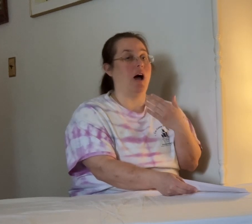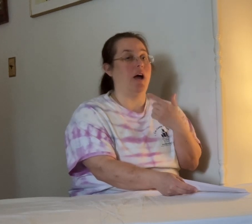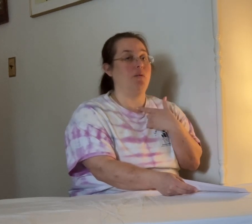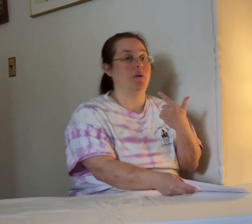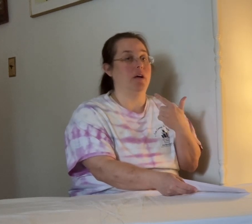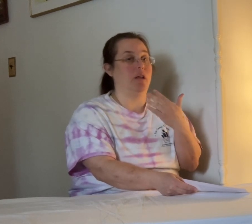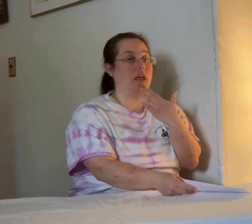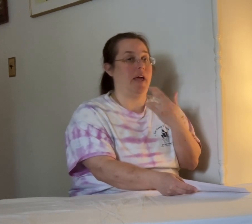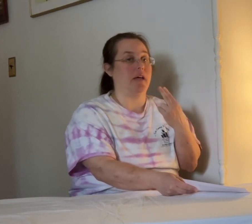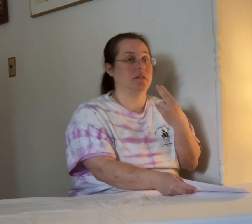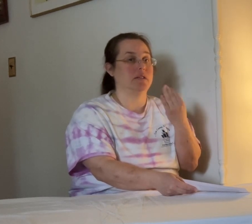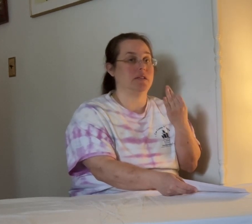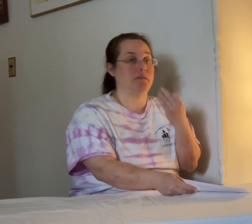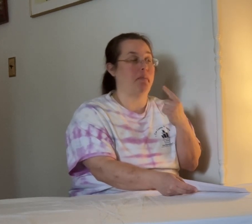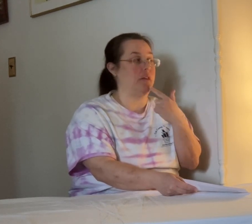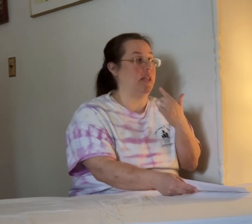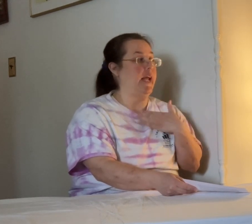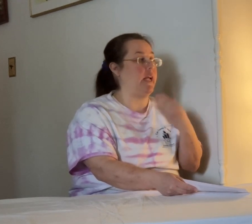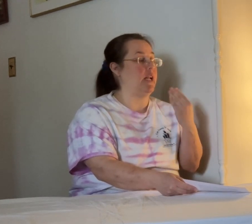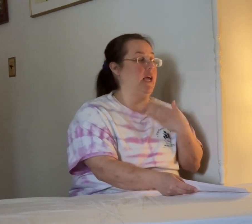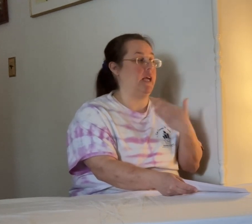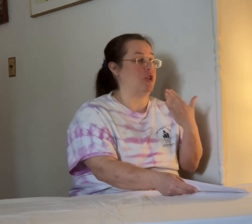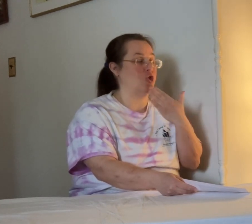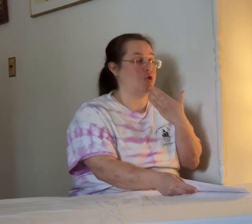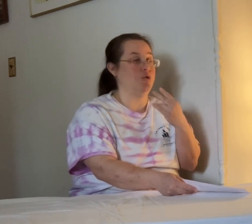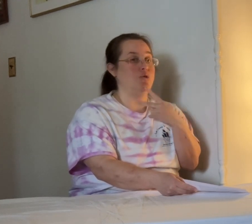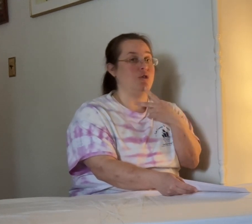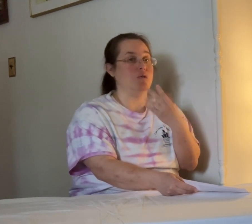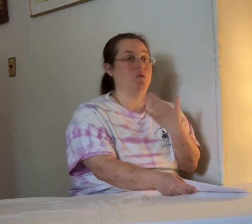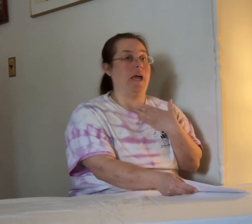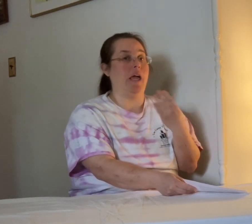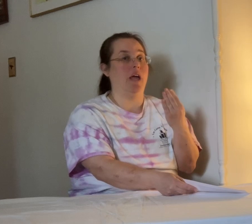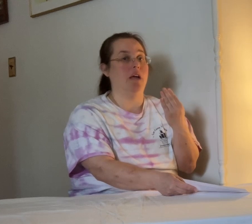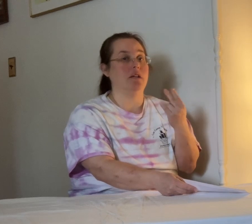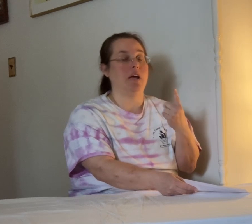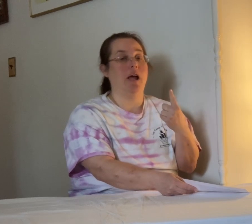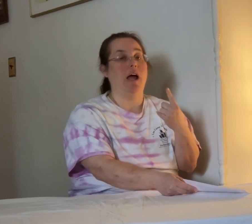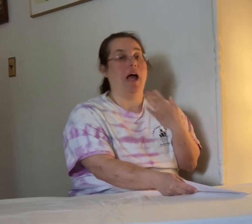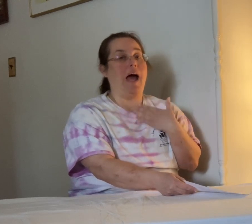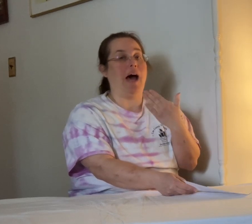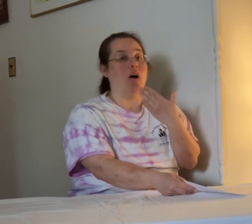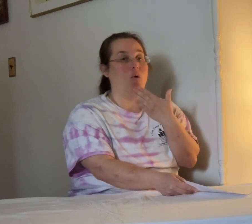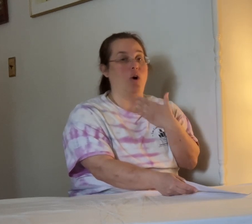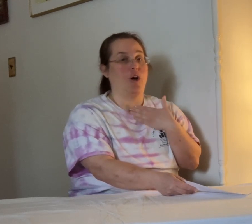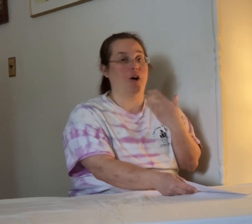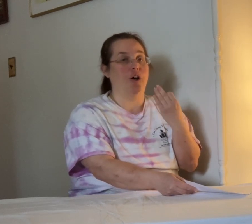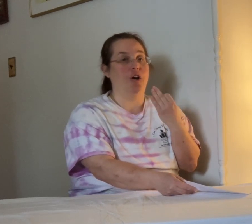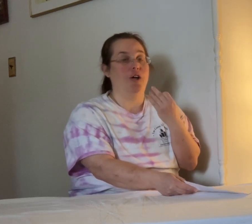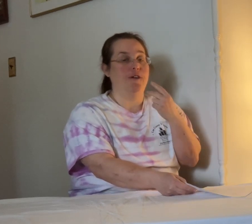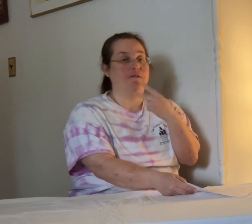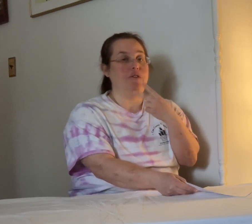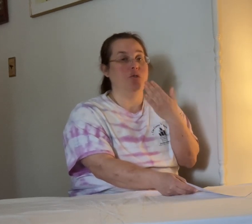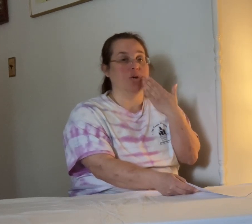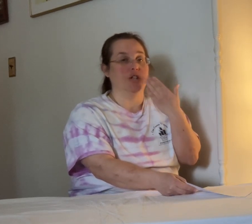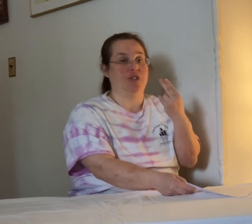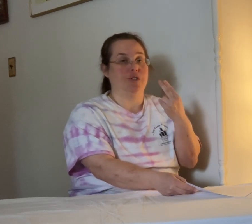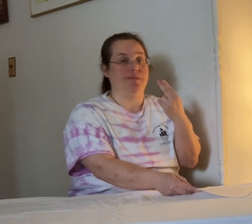I will explain it to you and our viewers.